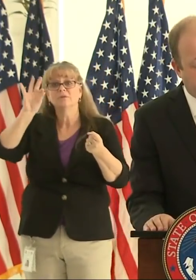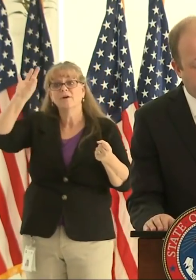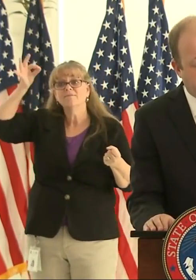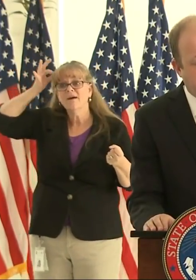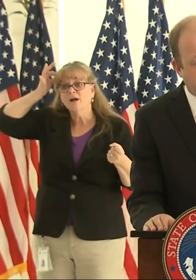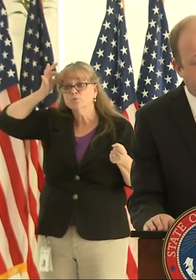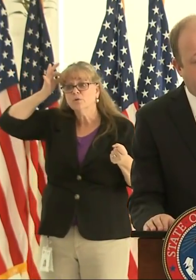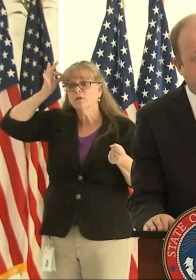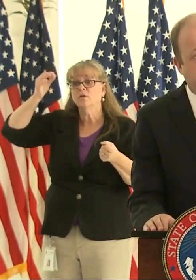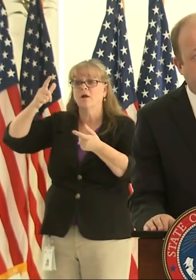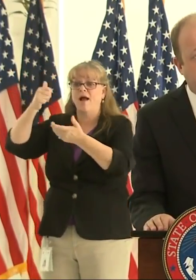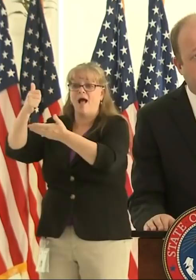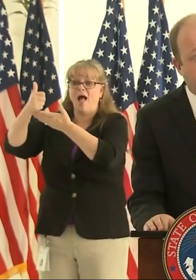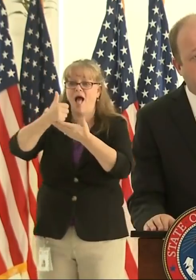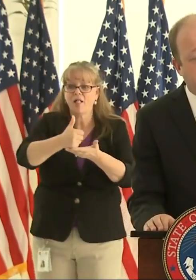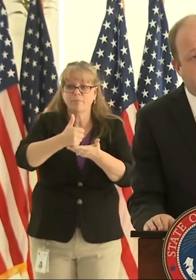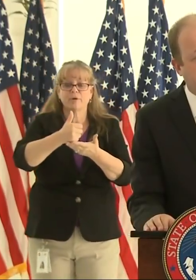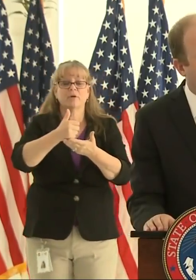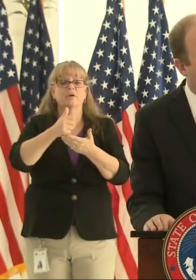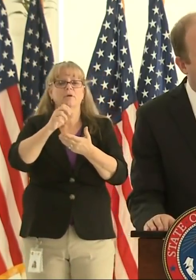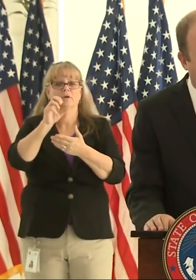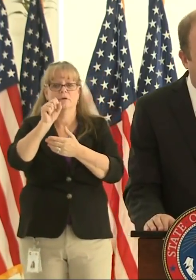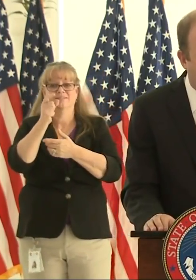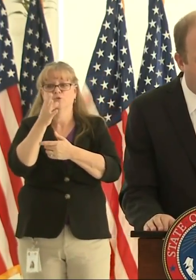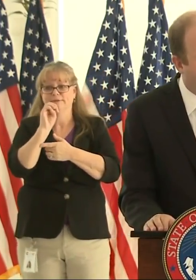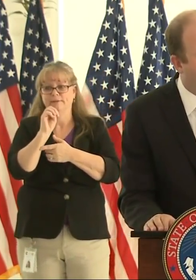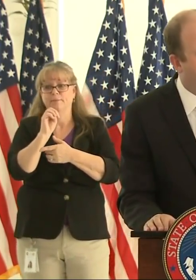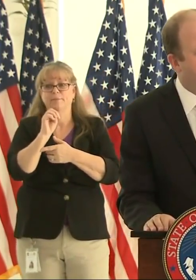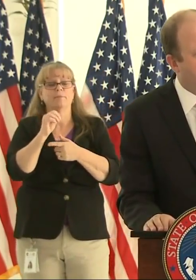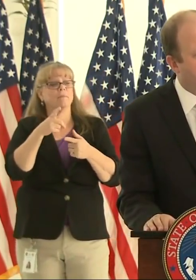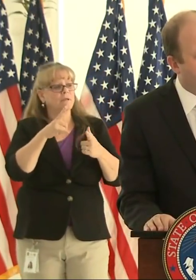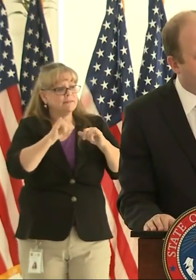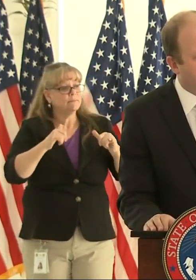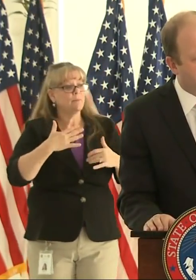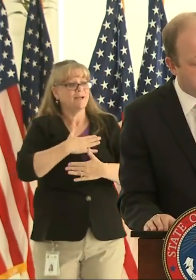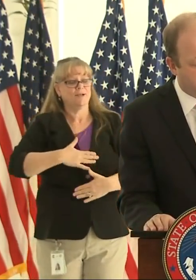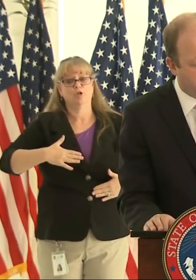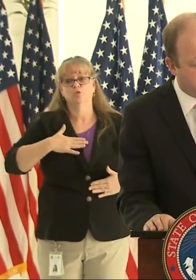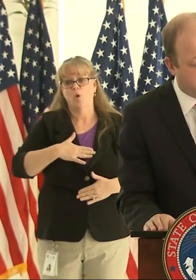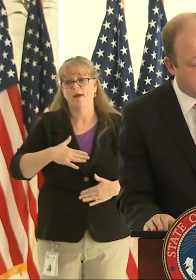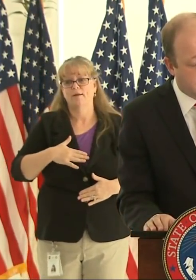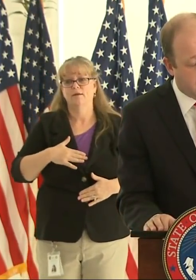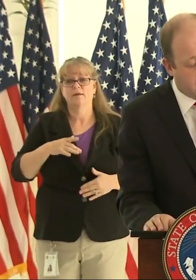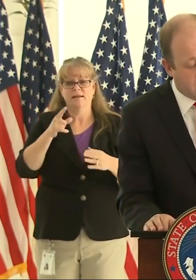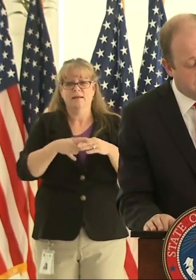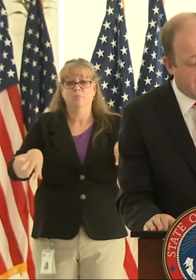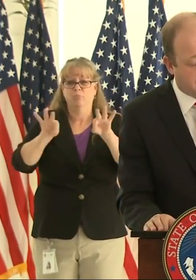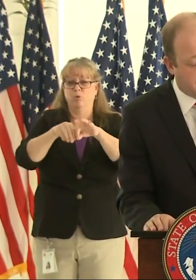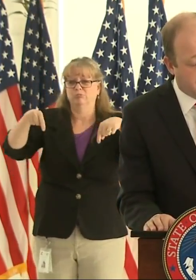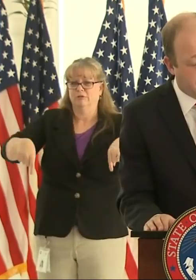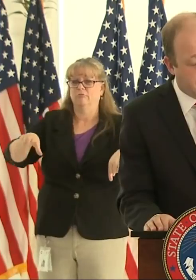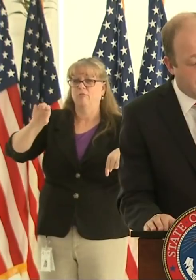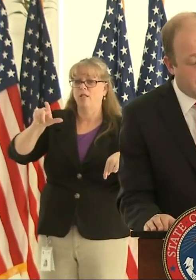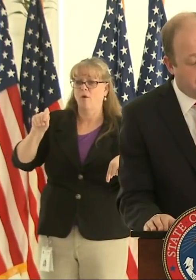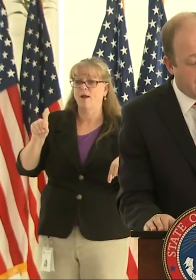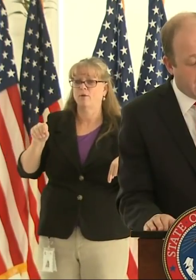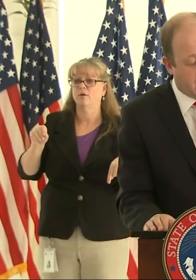need to make sure we recognize the importance of tourism and recreation and hospitality to Colorado, and that areas that are disproportionately